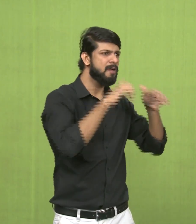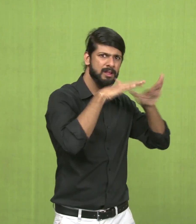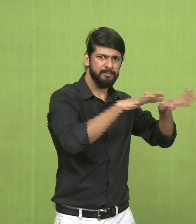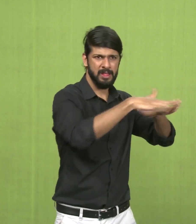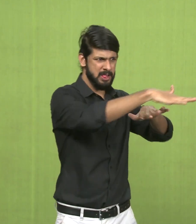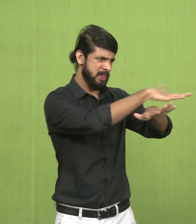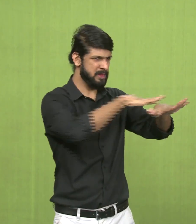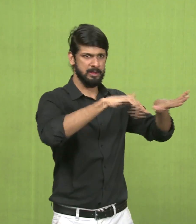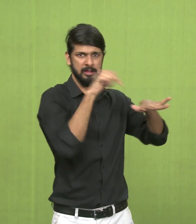greenery.